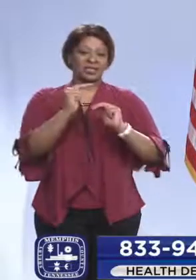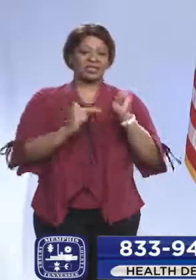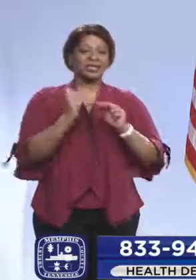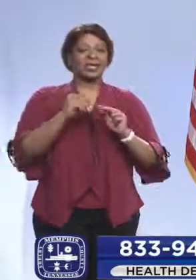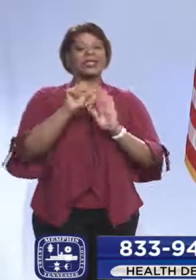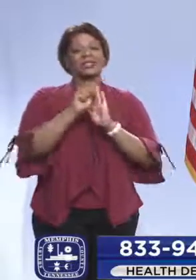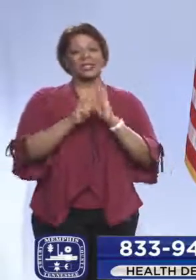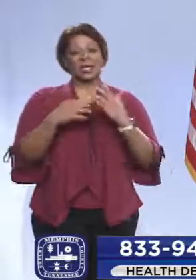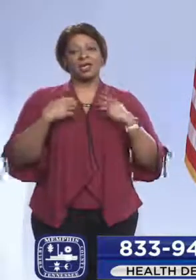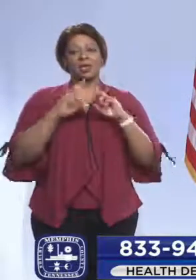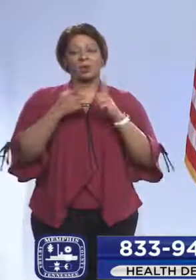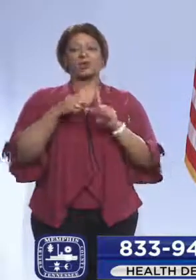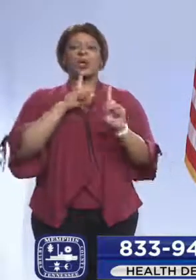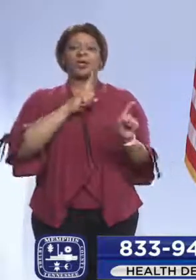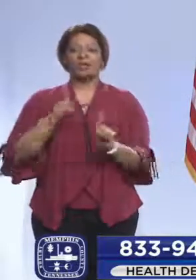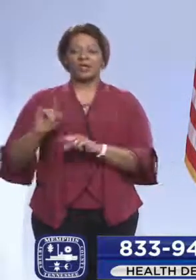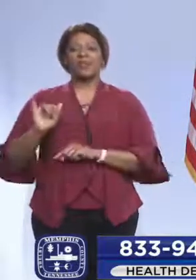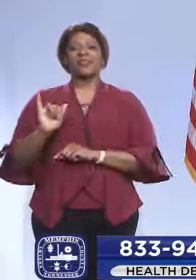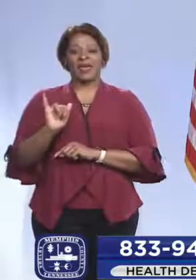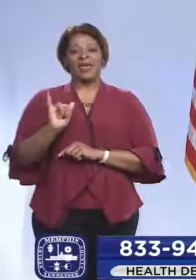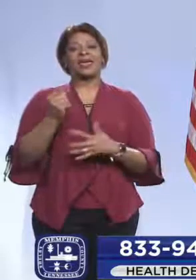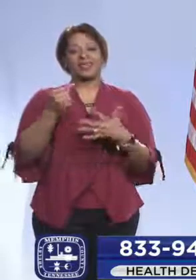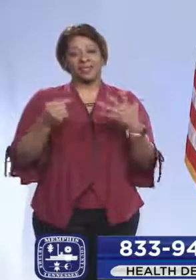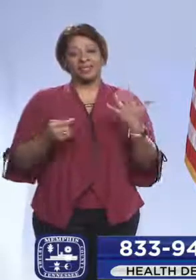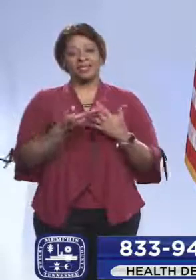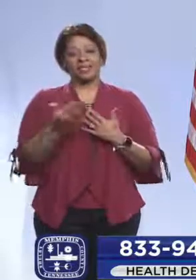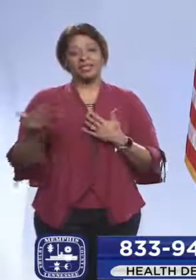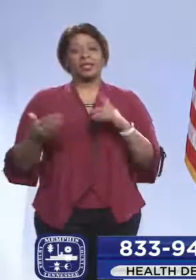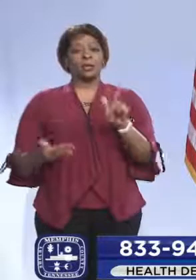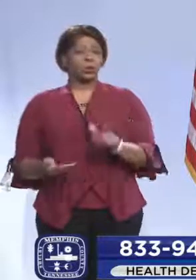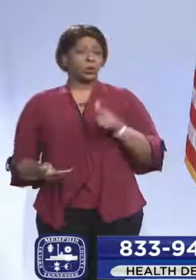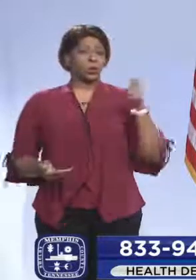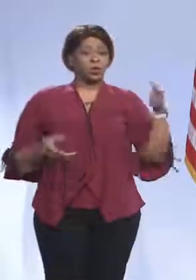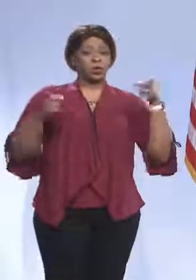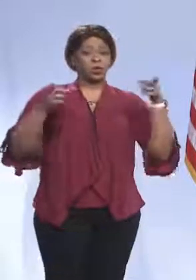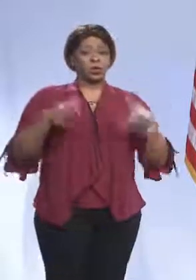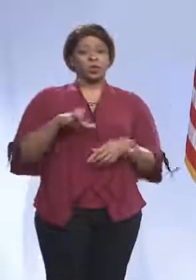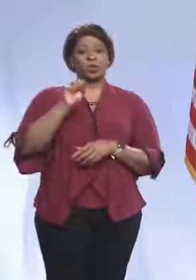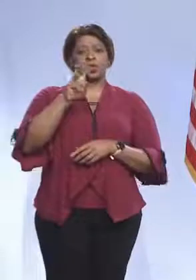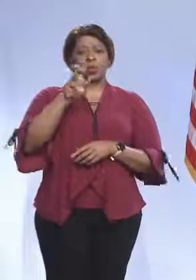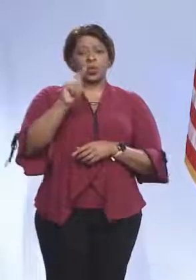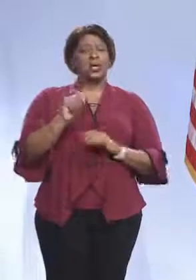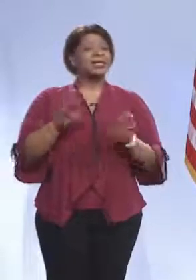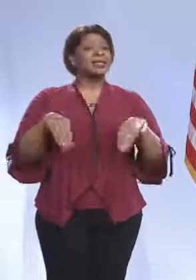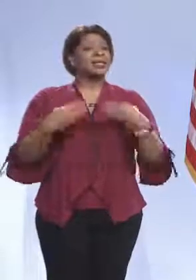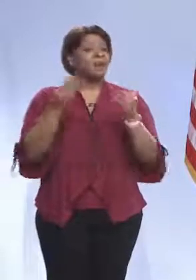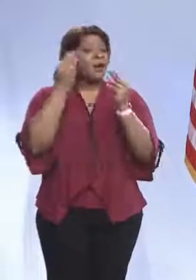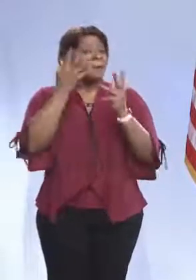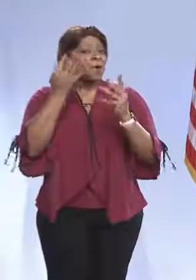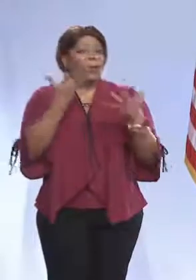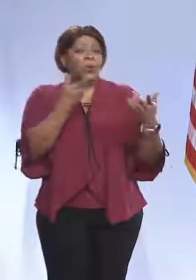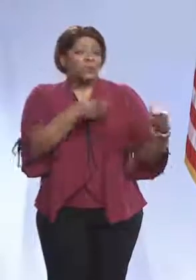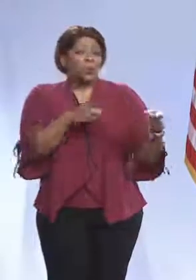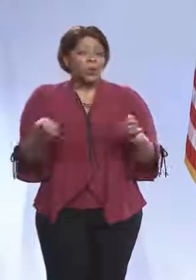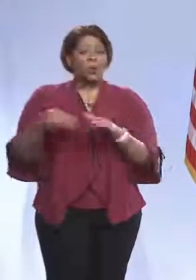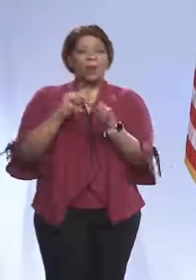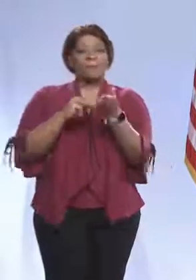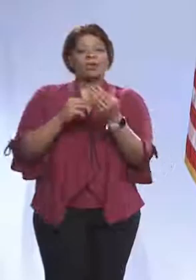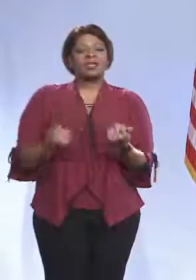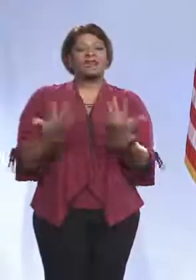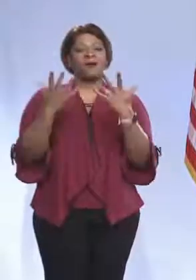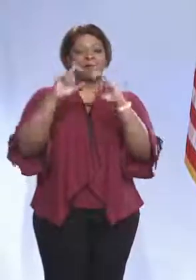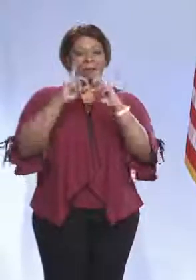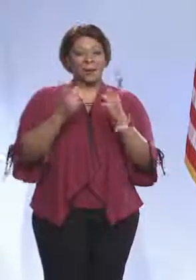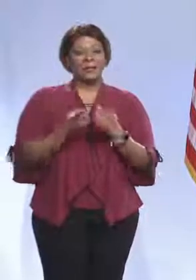health department to address those particular items. So I'm going to turn it over to Director Sweat to give updates on what's happening with the Memphis Fire